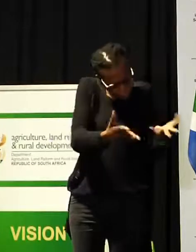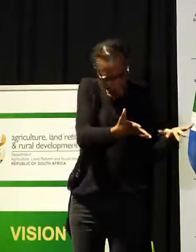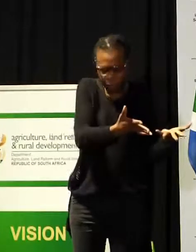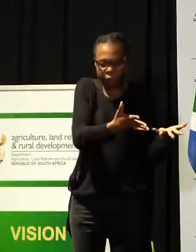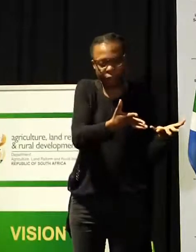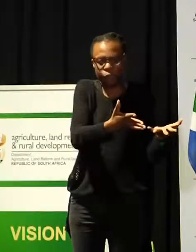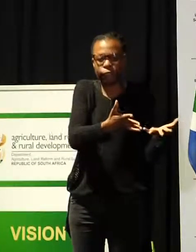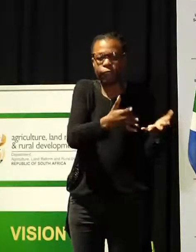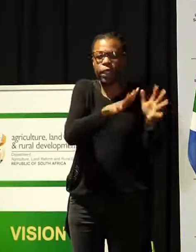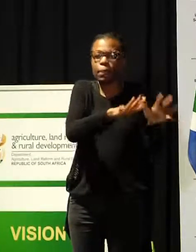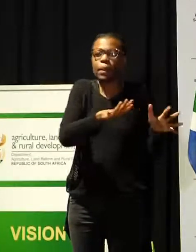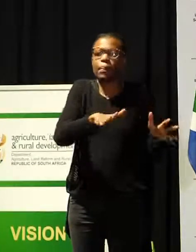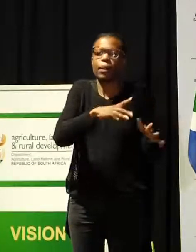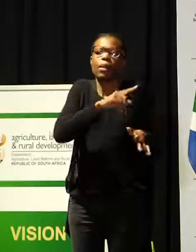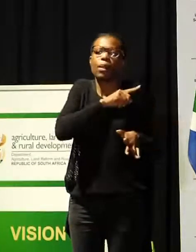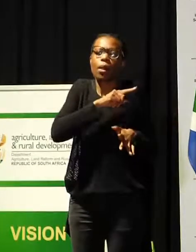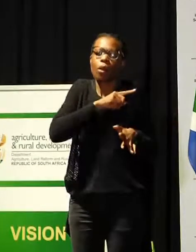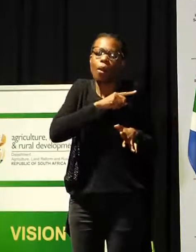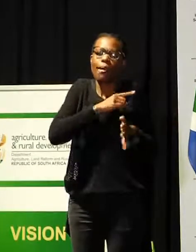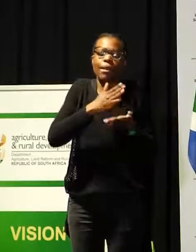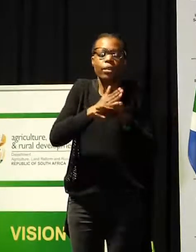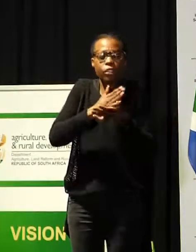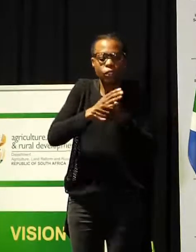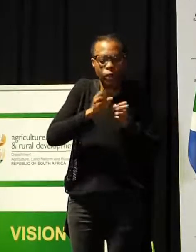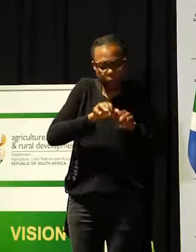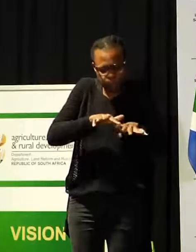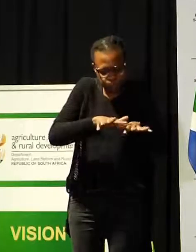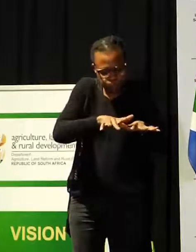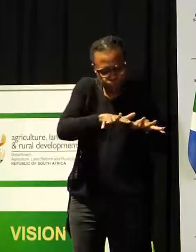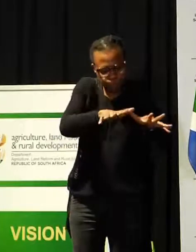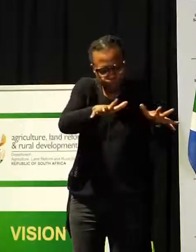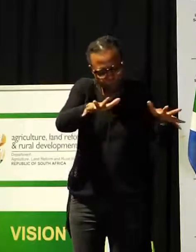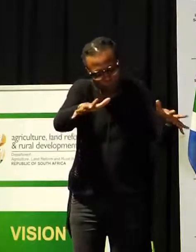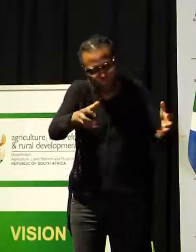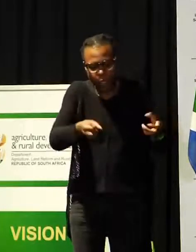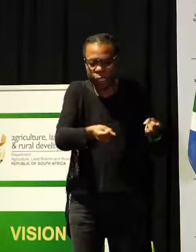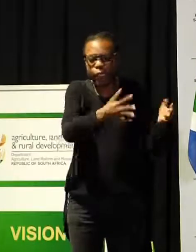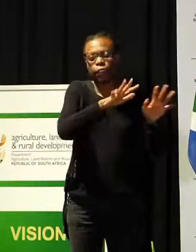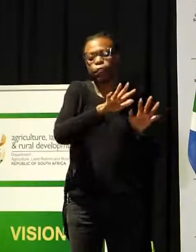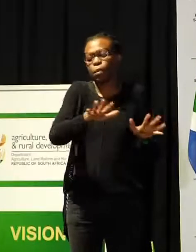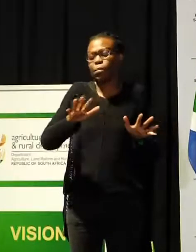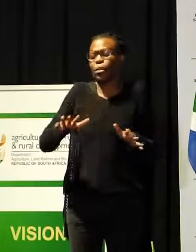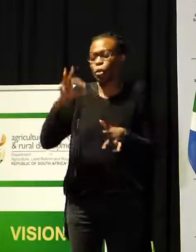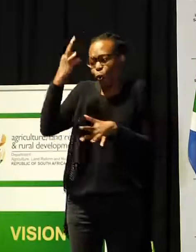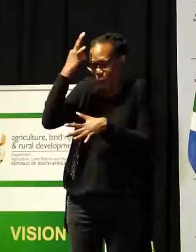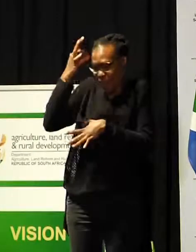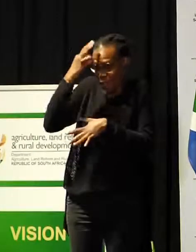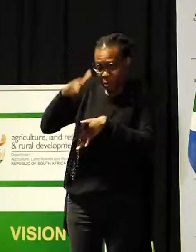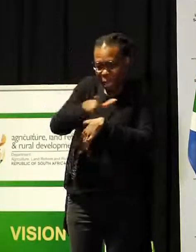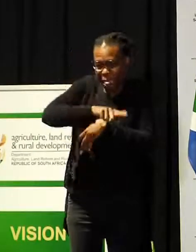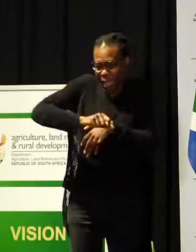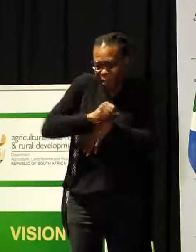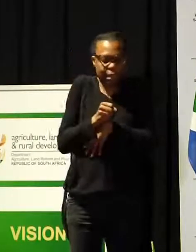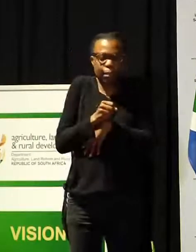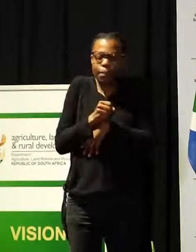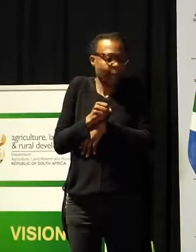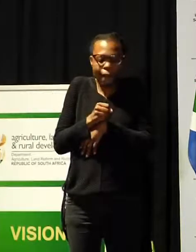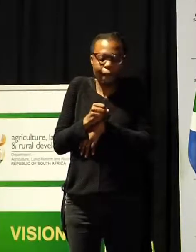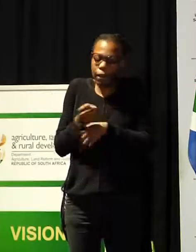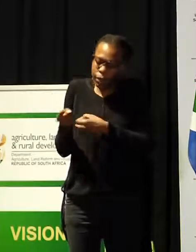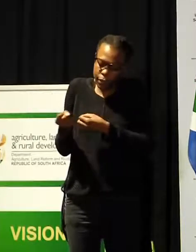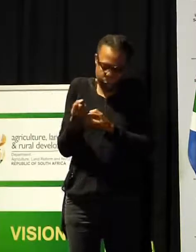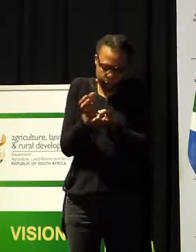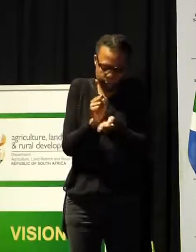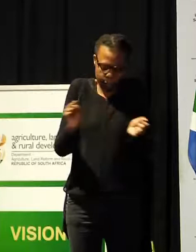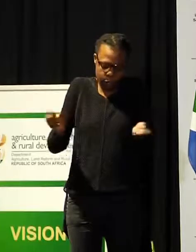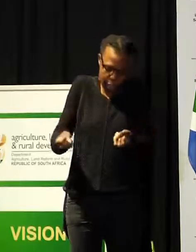land to expand communal land for the benefit of communities. State should also indicate where does